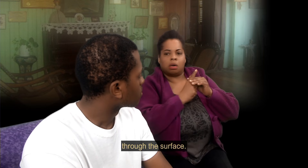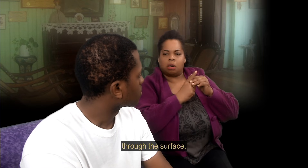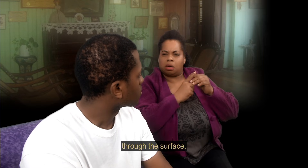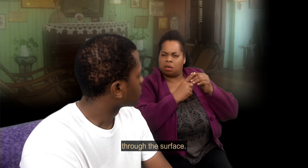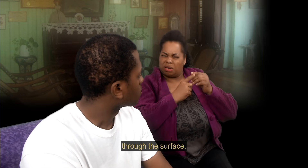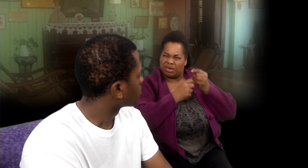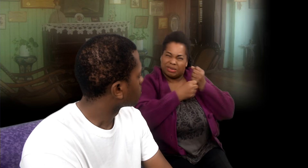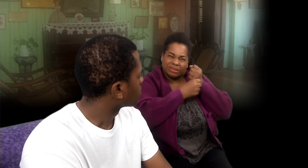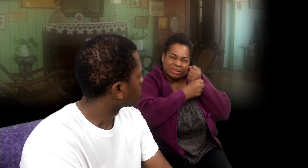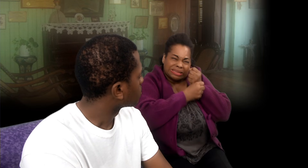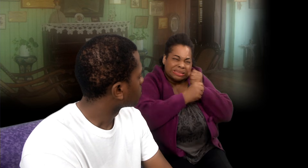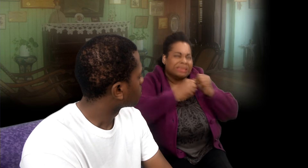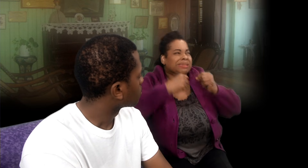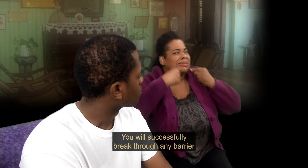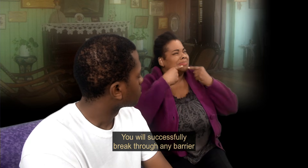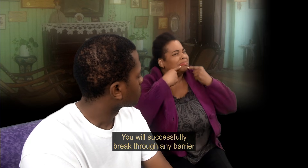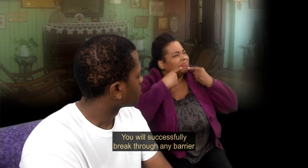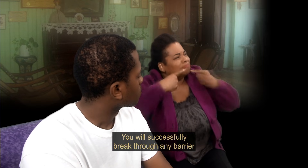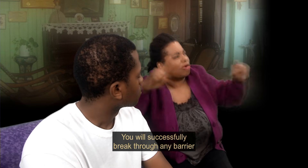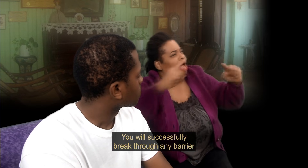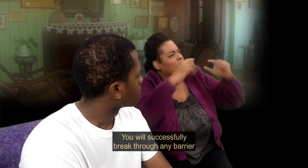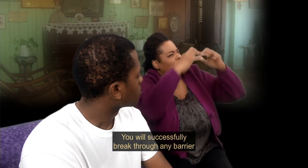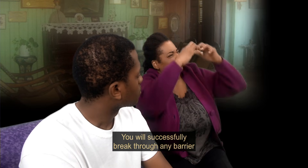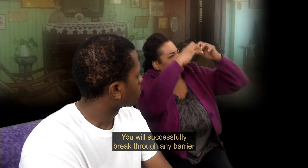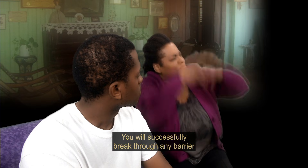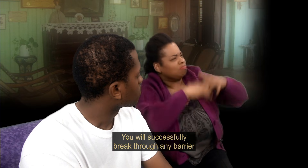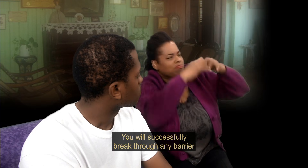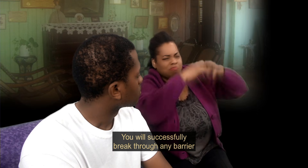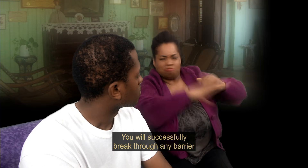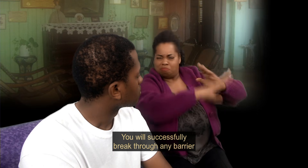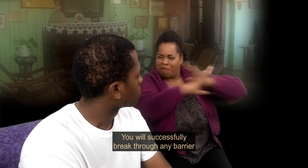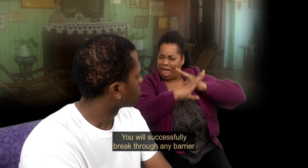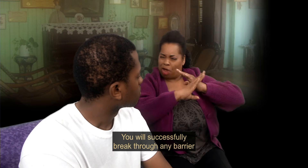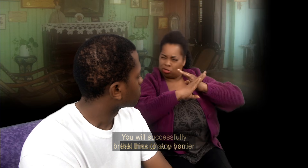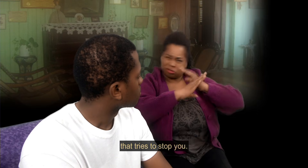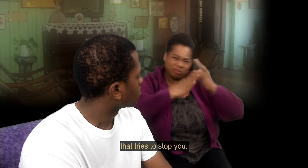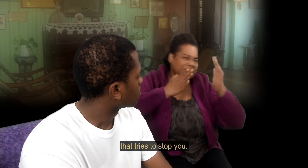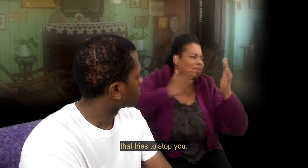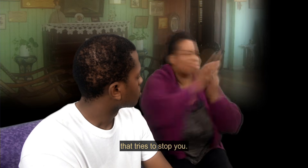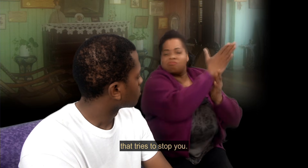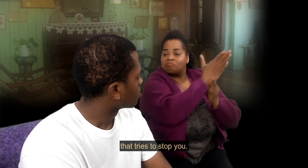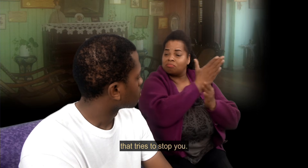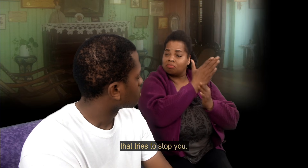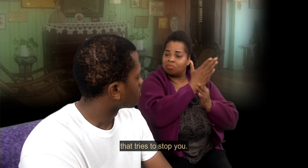surface. You will successfully break through any barrier that tries to stop you.